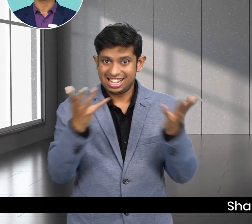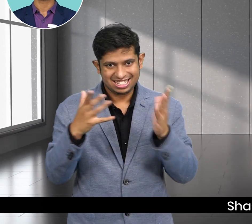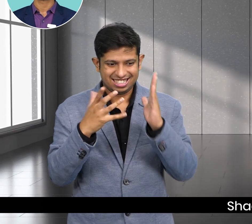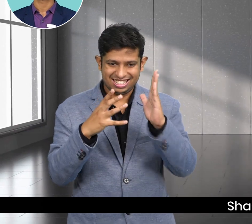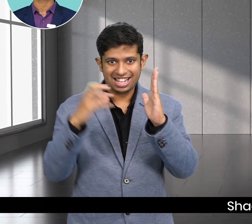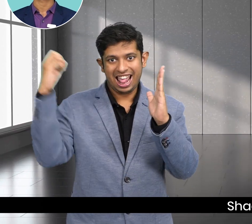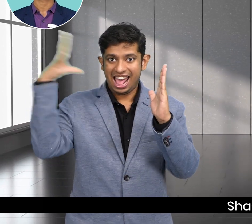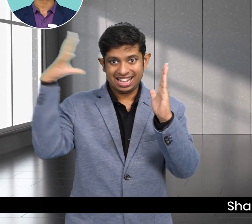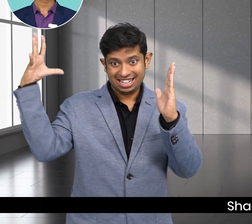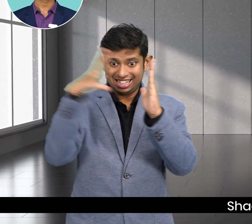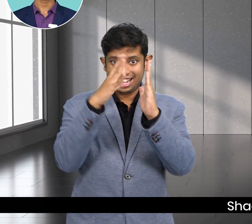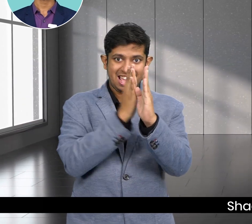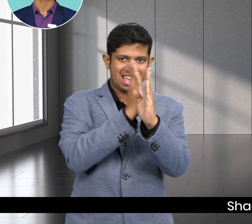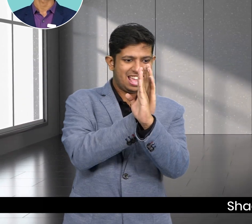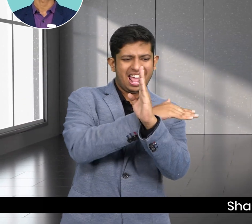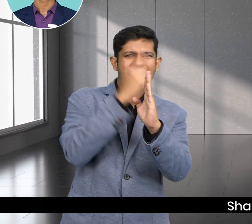Shadows.